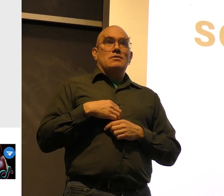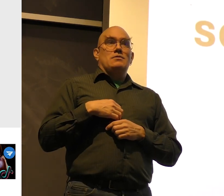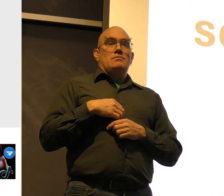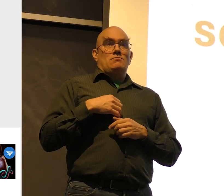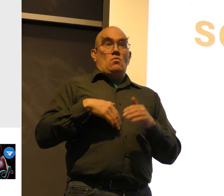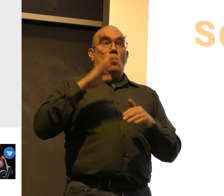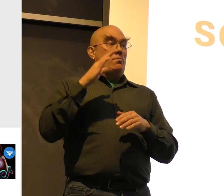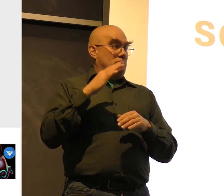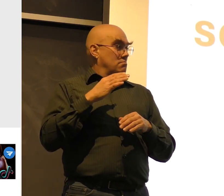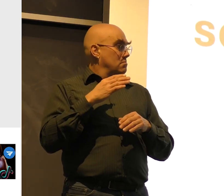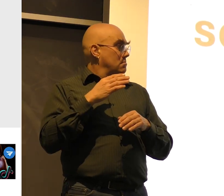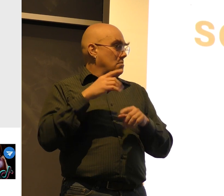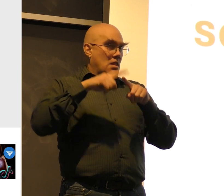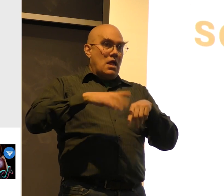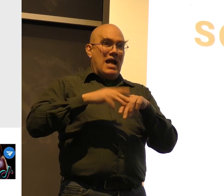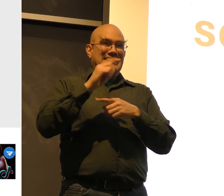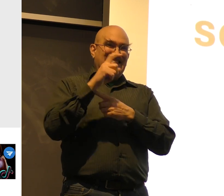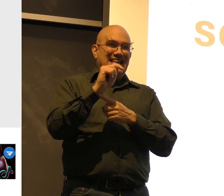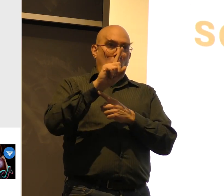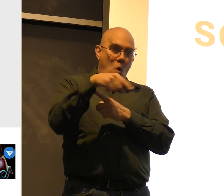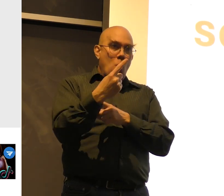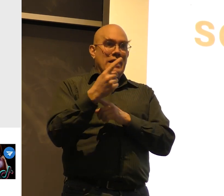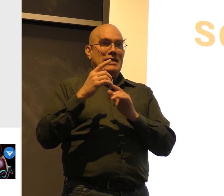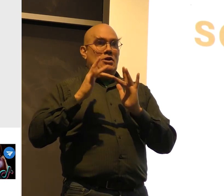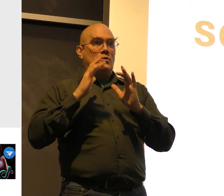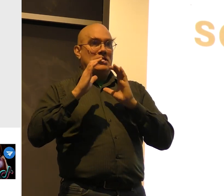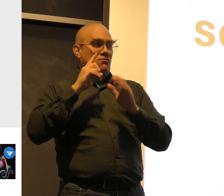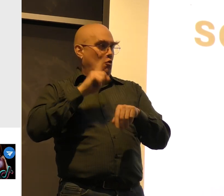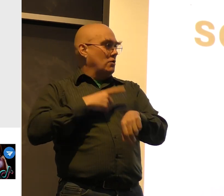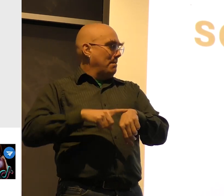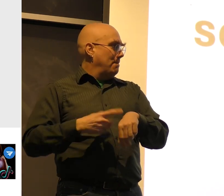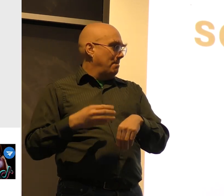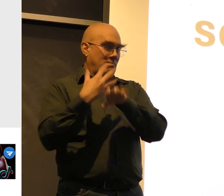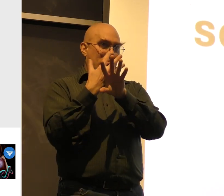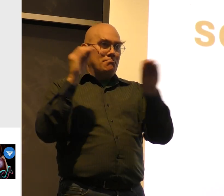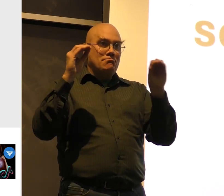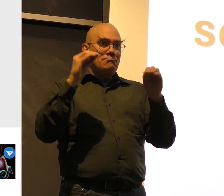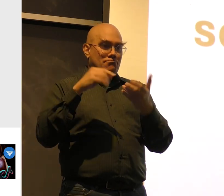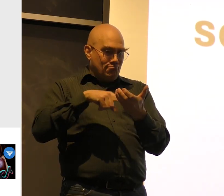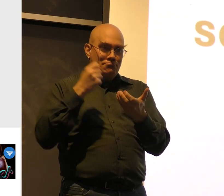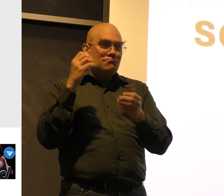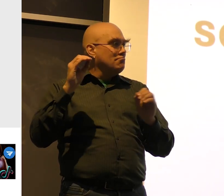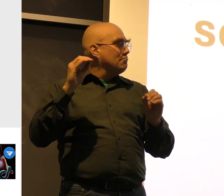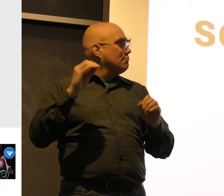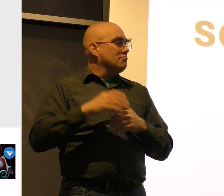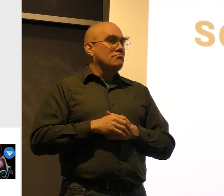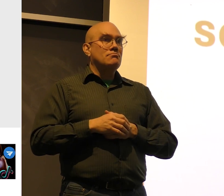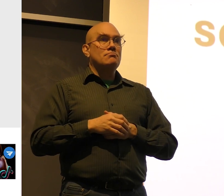I grew up with a telephone, right? I had to rely on text-only communication digitally because there was no video phone when I